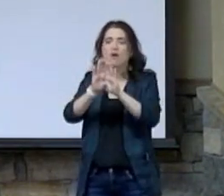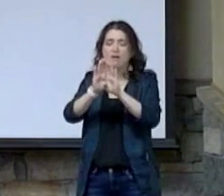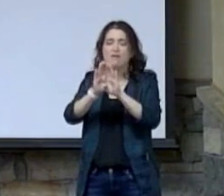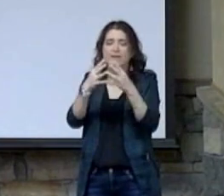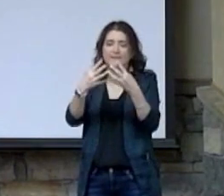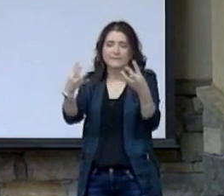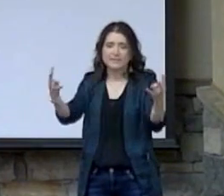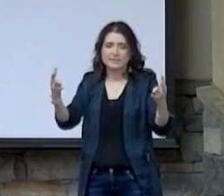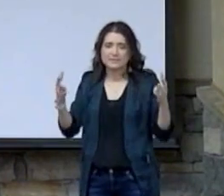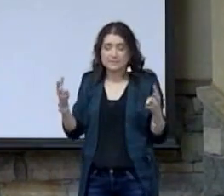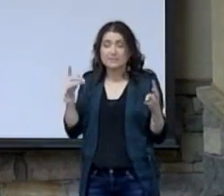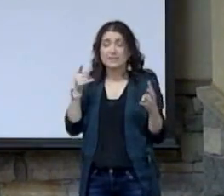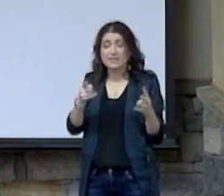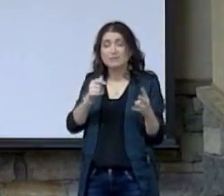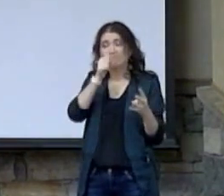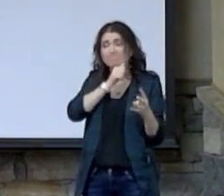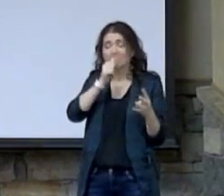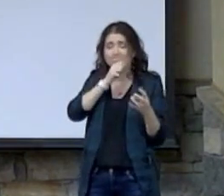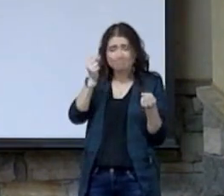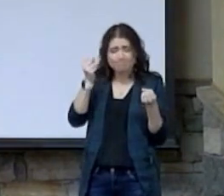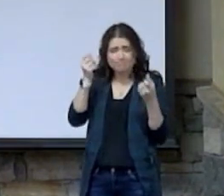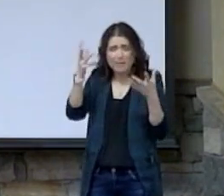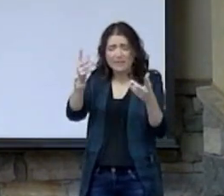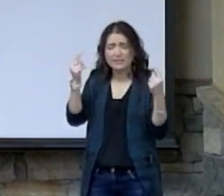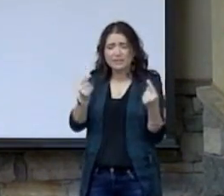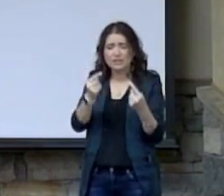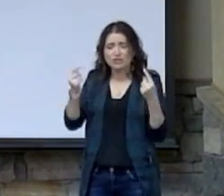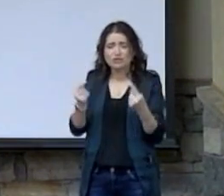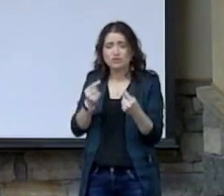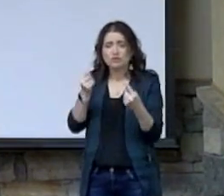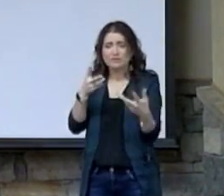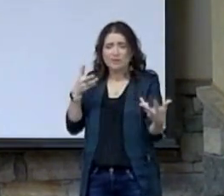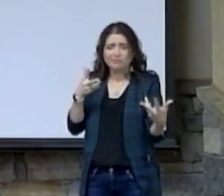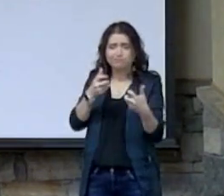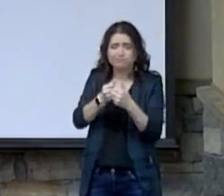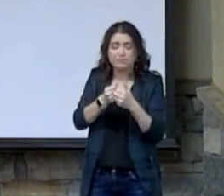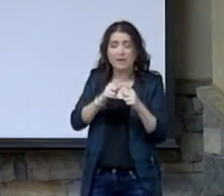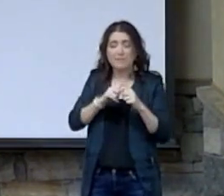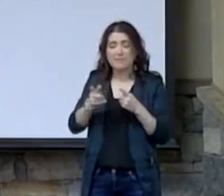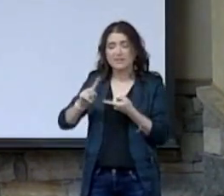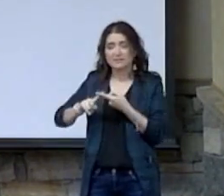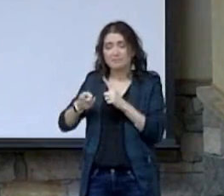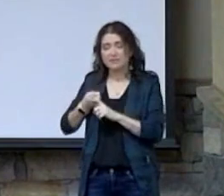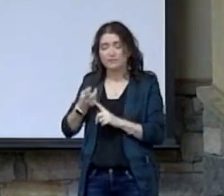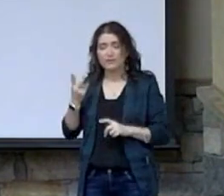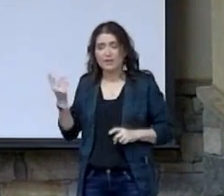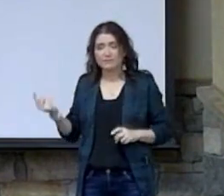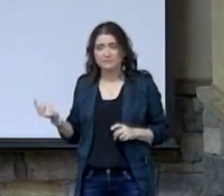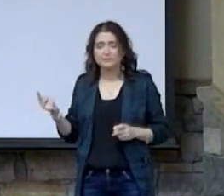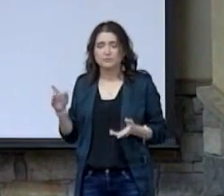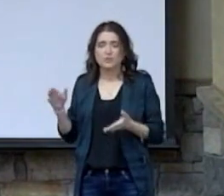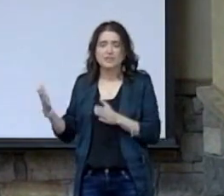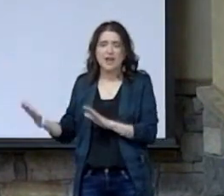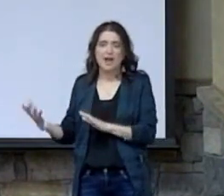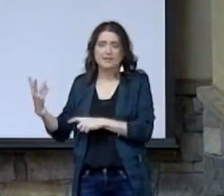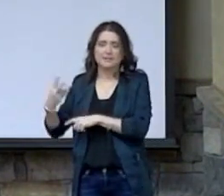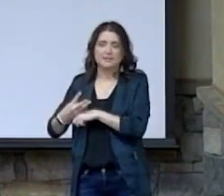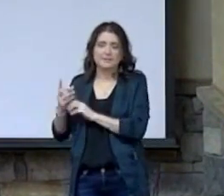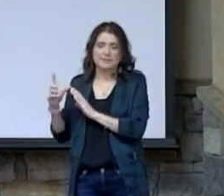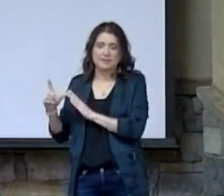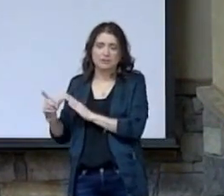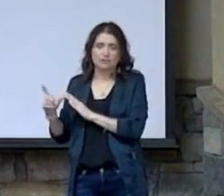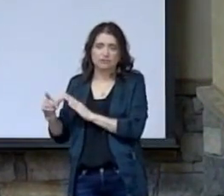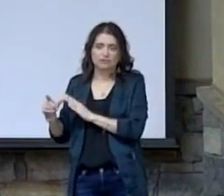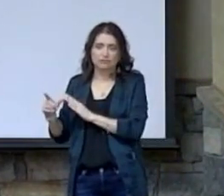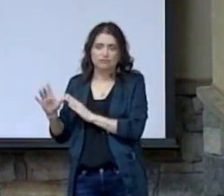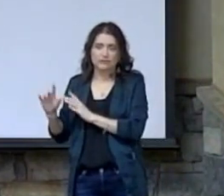suffer multiple injuries from the wreck, but his best friend, Dan Snyder, would ultimately die 6 days later